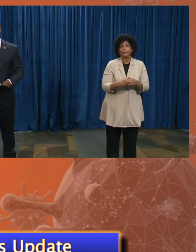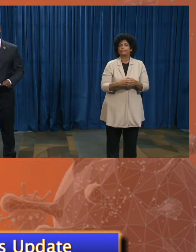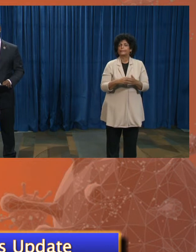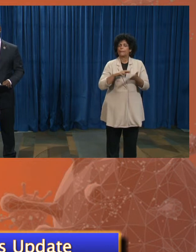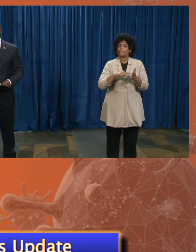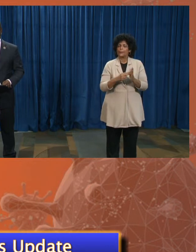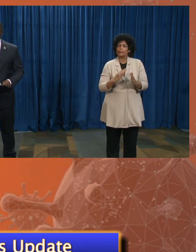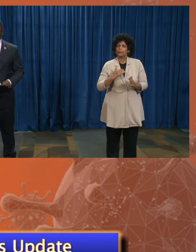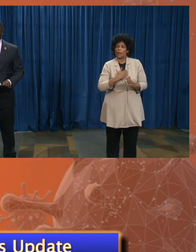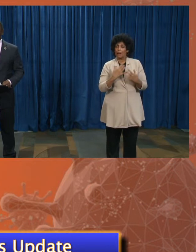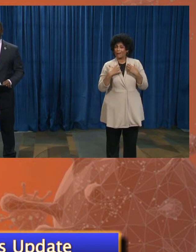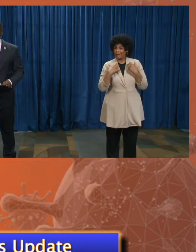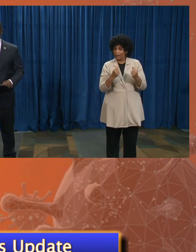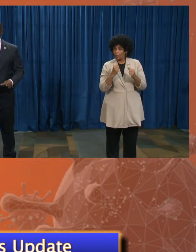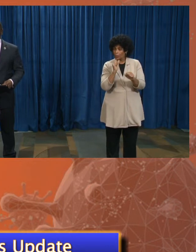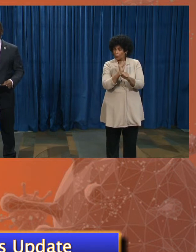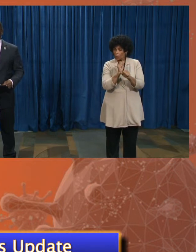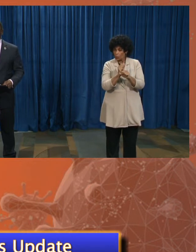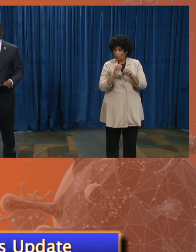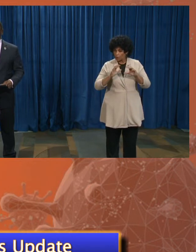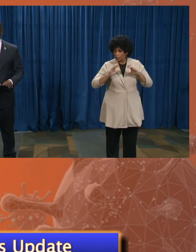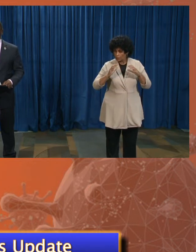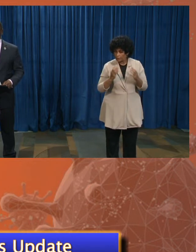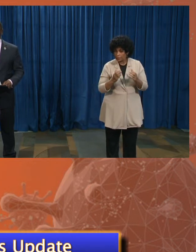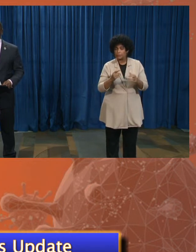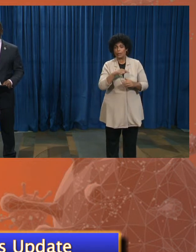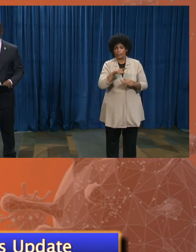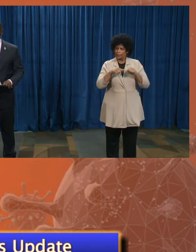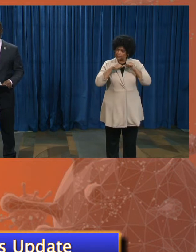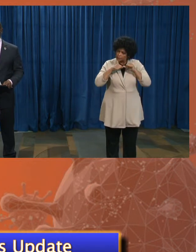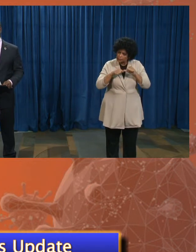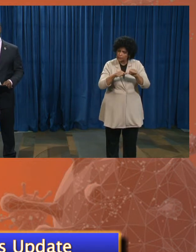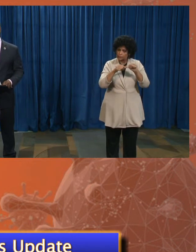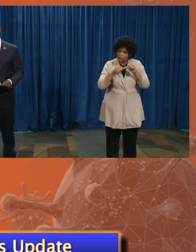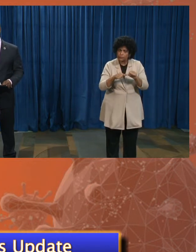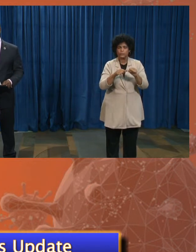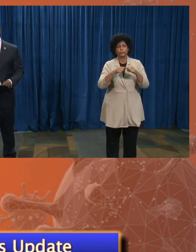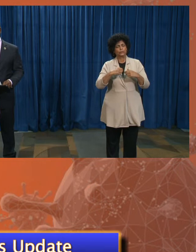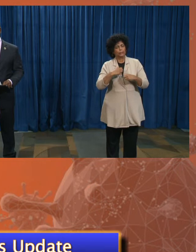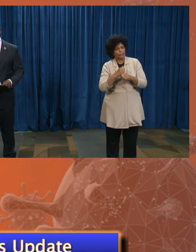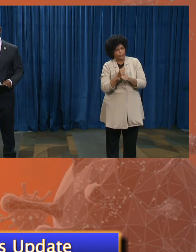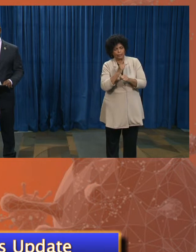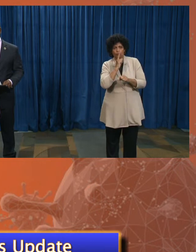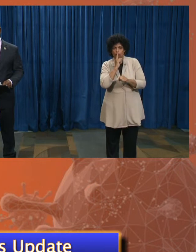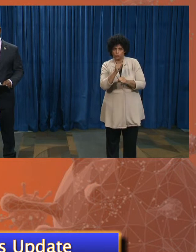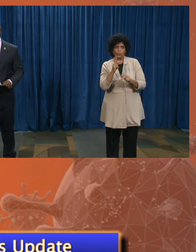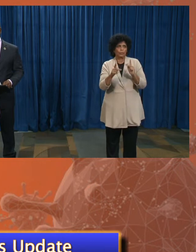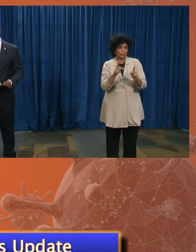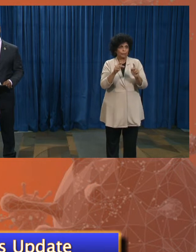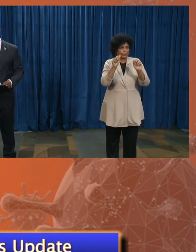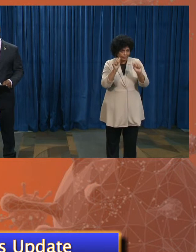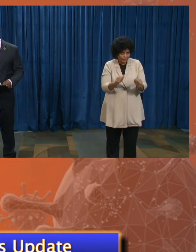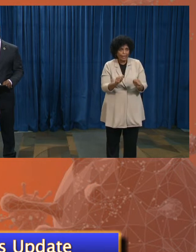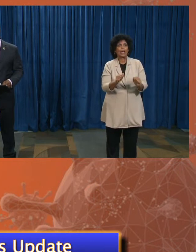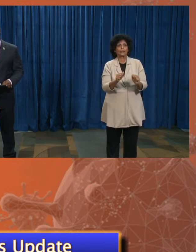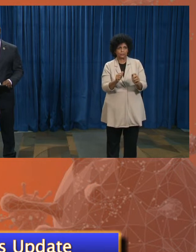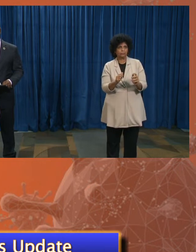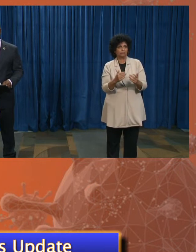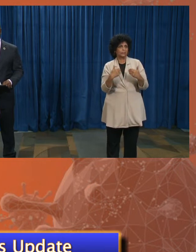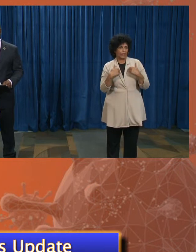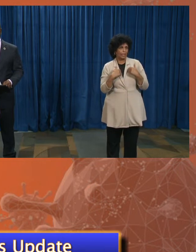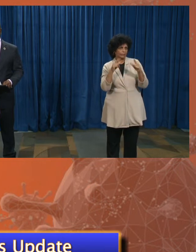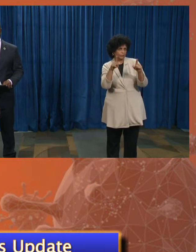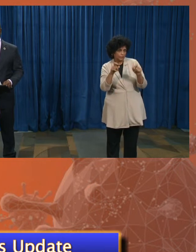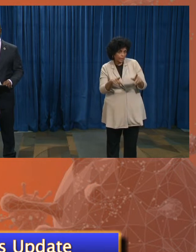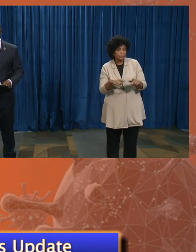are continuing to ensure that our residents are able to get tested and get vaccinated.